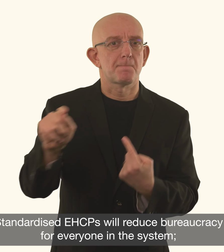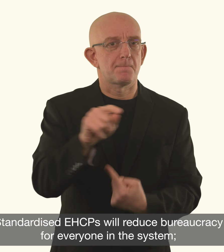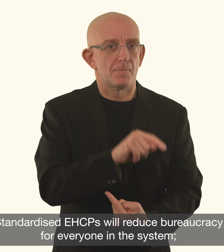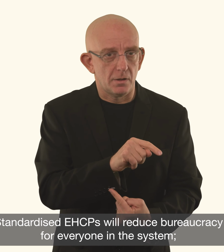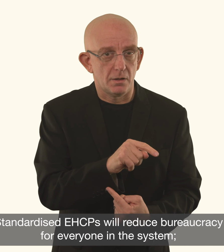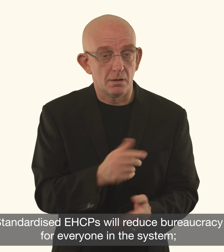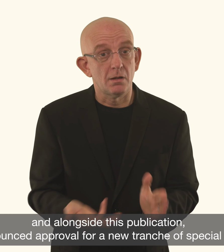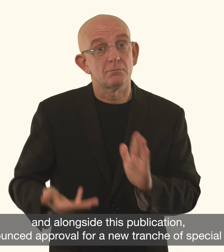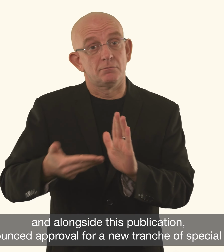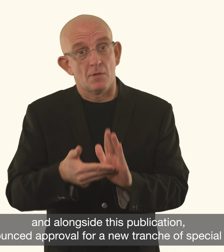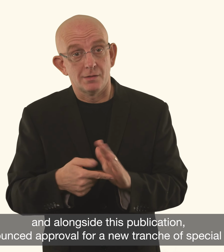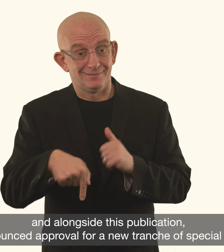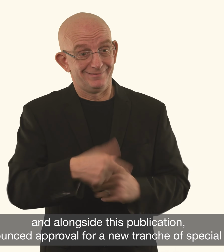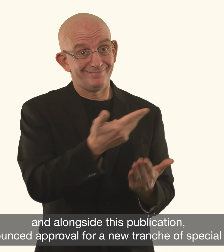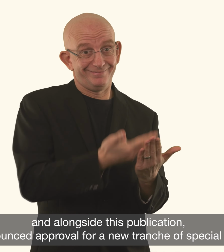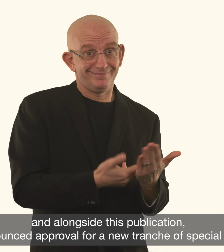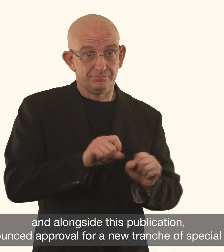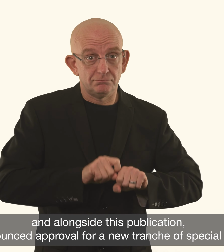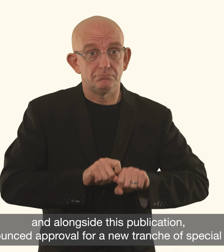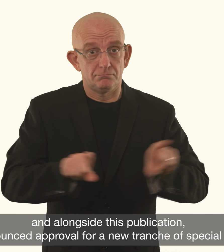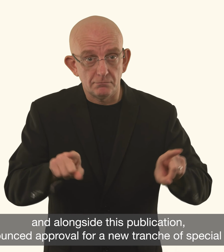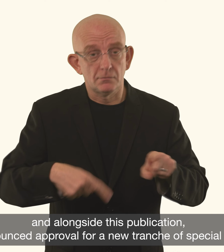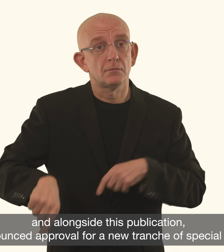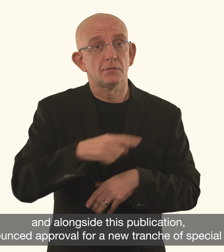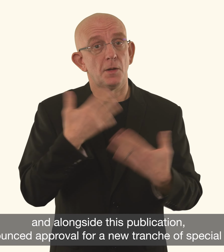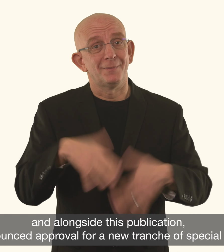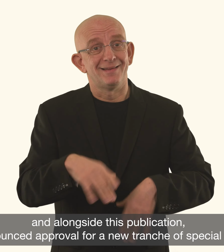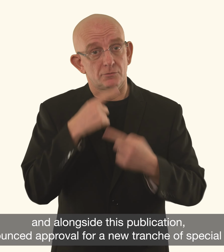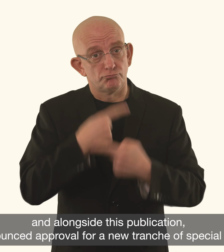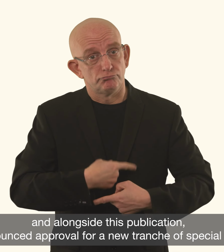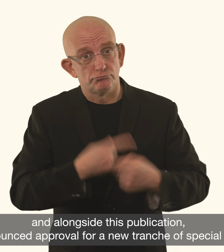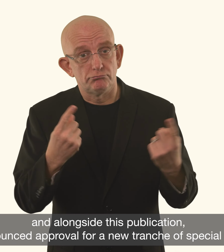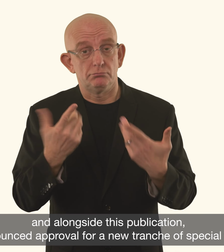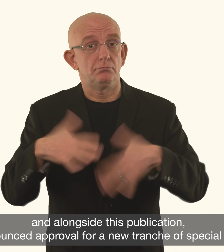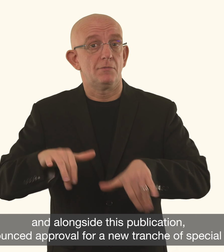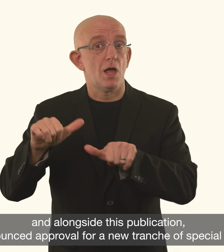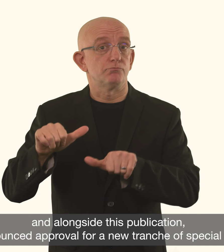And alongside this publication, we have announced approval for a new tranche of special free schools.